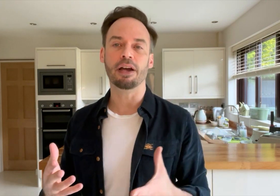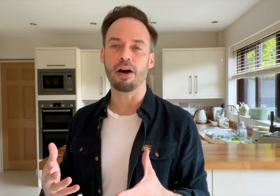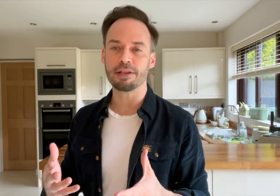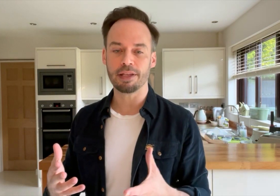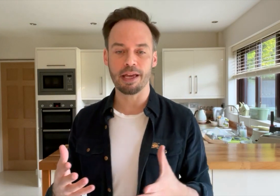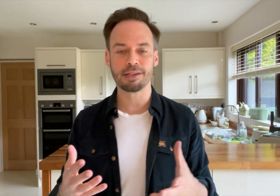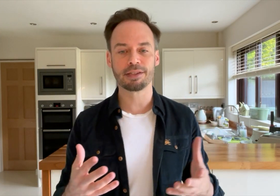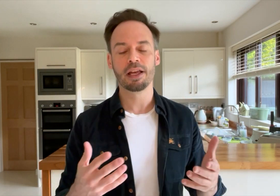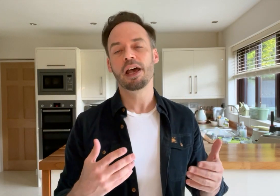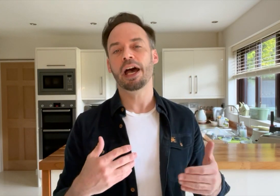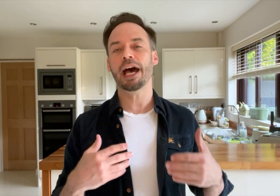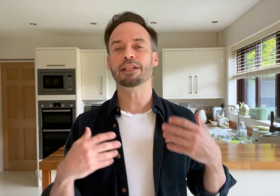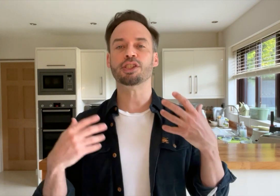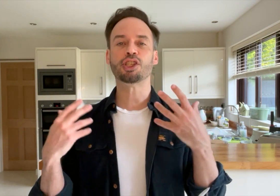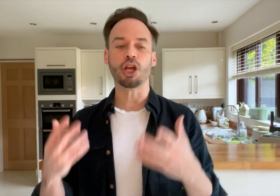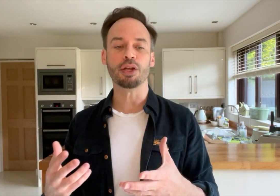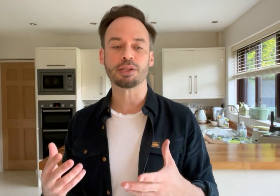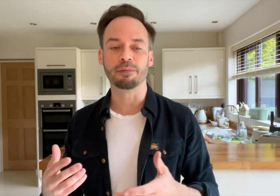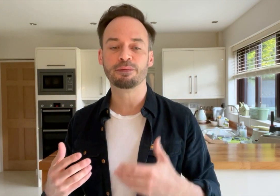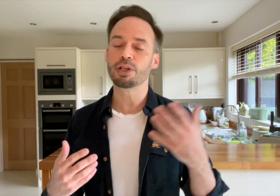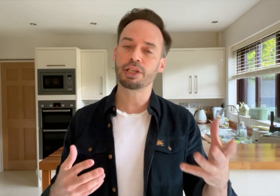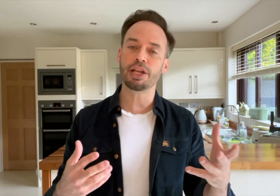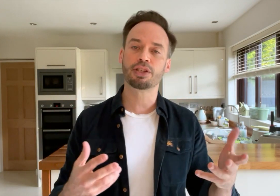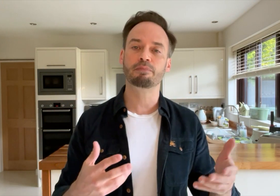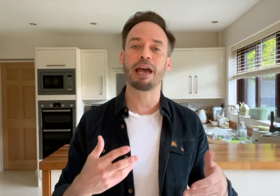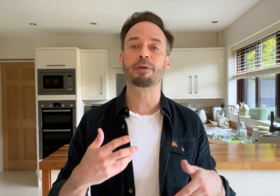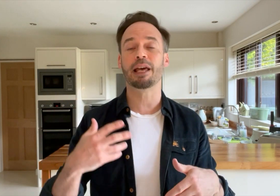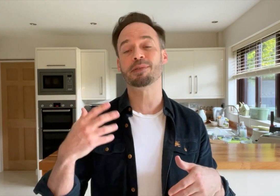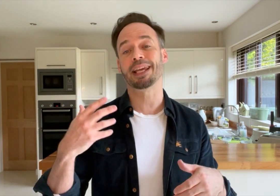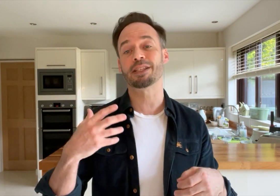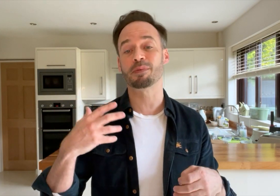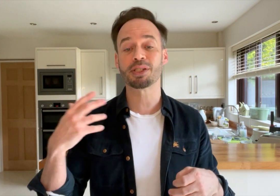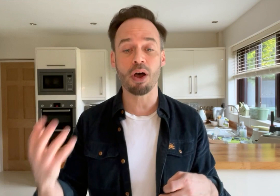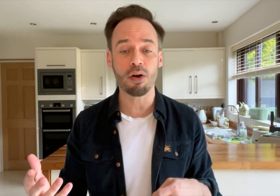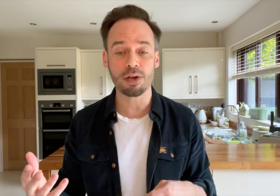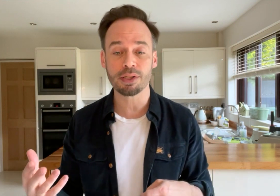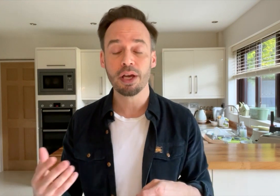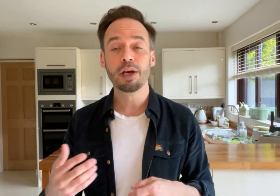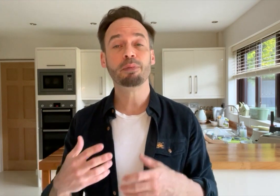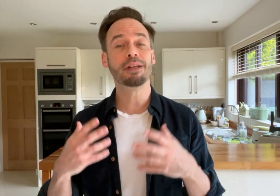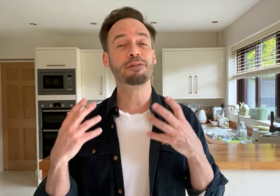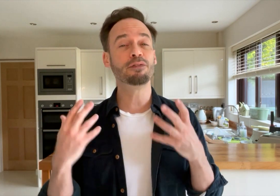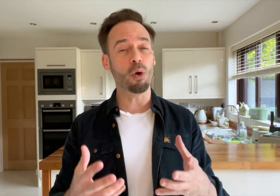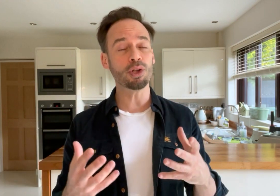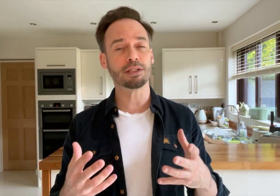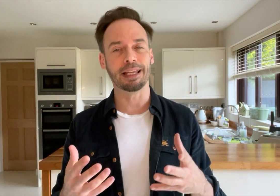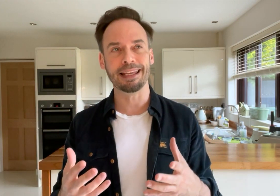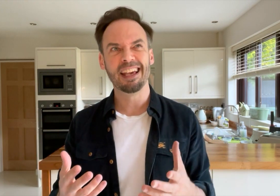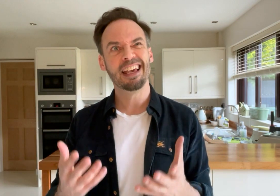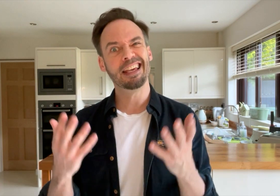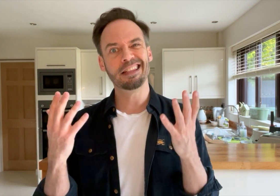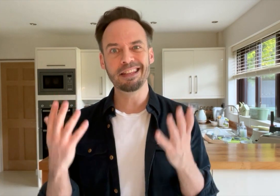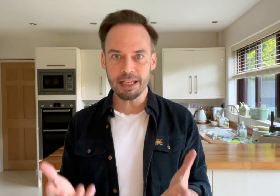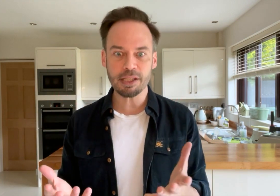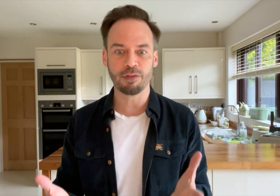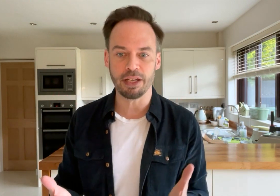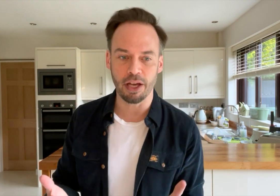artist and show you some footage maybe them singing some songs but unfortunately in this video